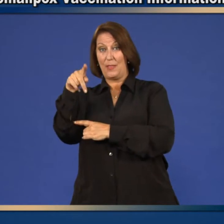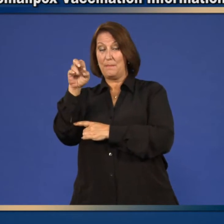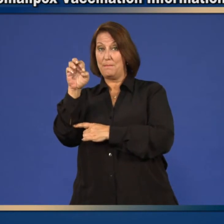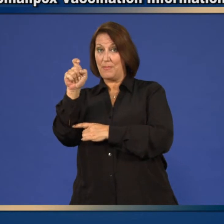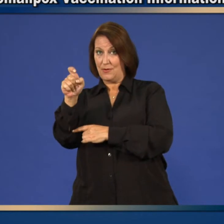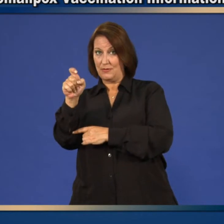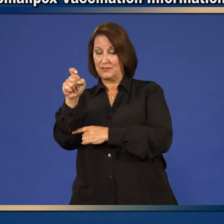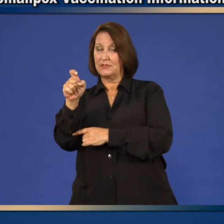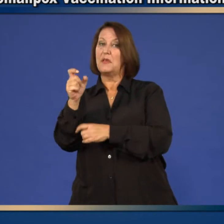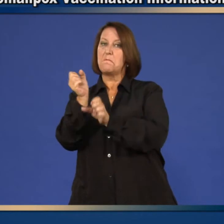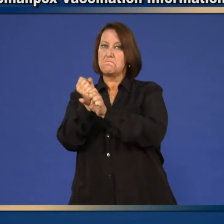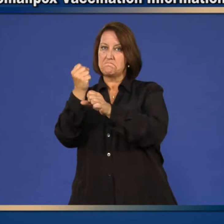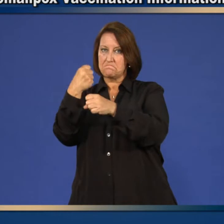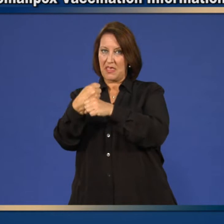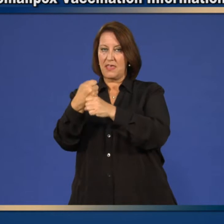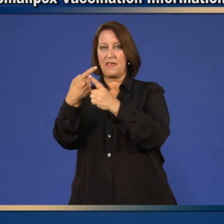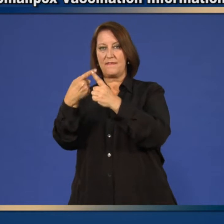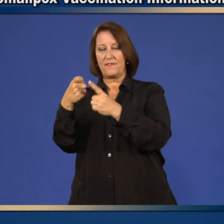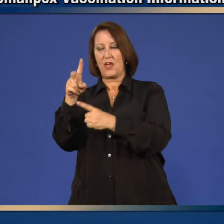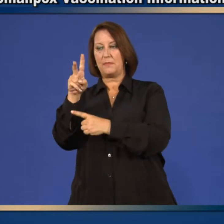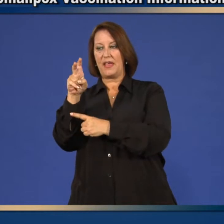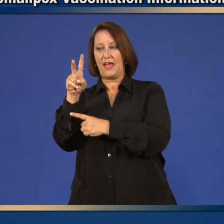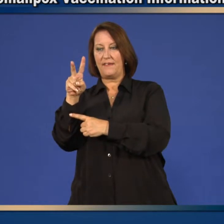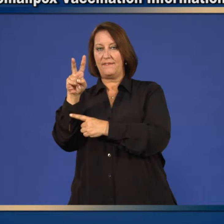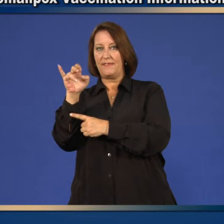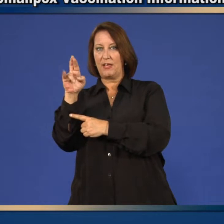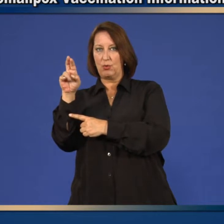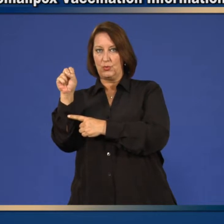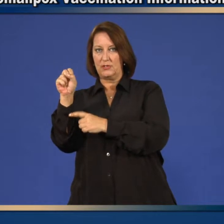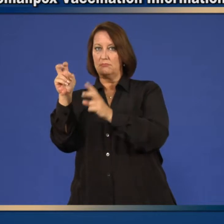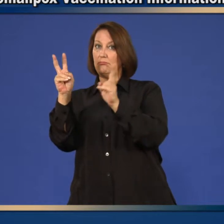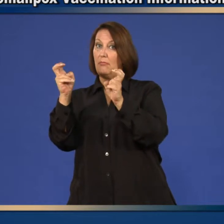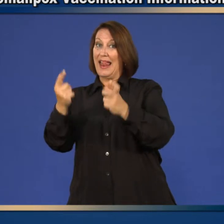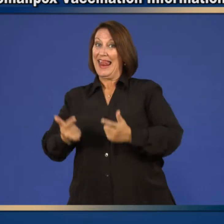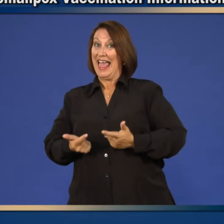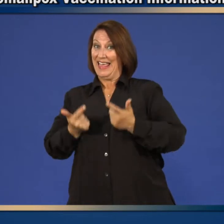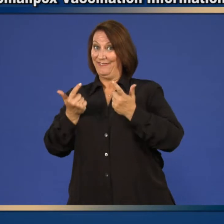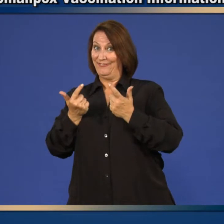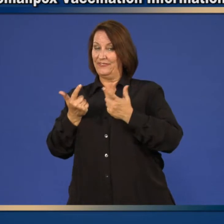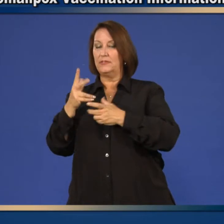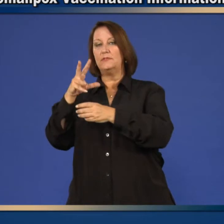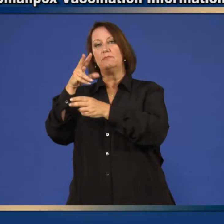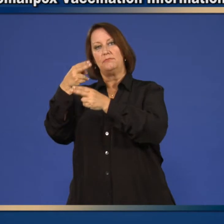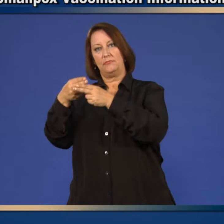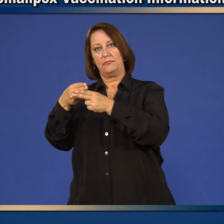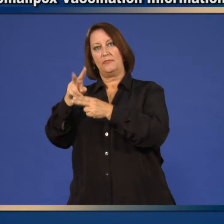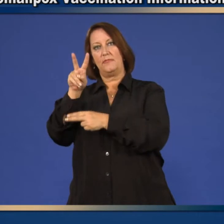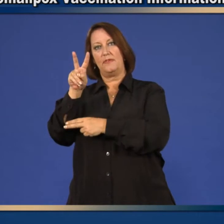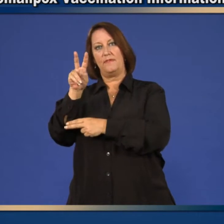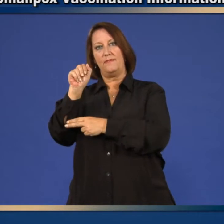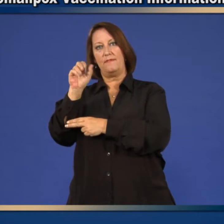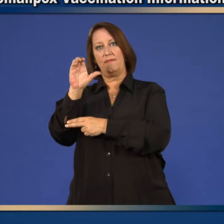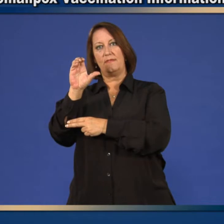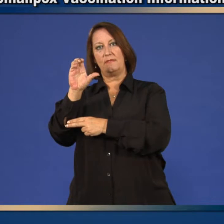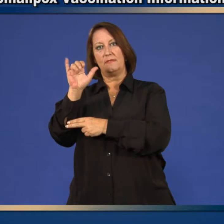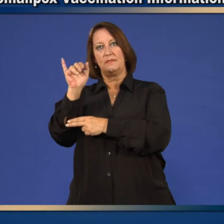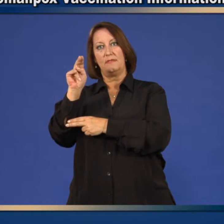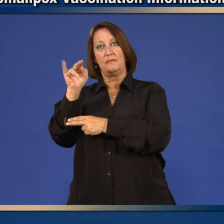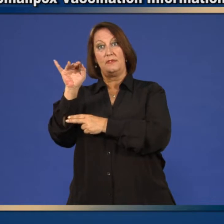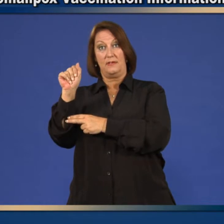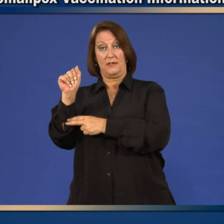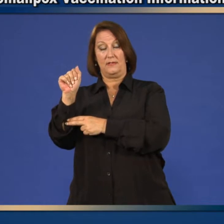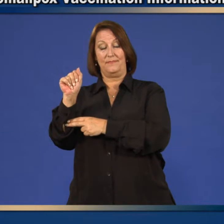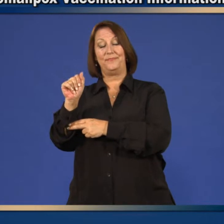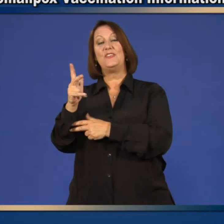The smallpox vaccine is a live viral vaccine that is made from a virus called vaccinia.